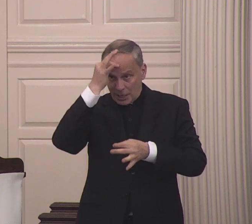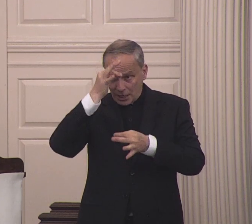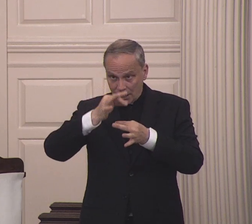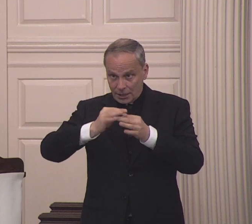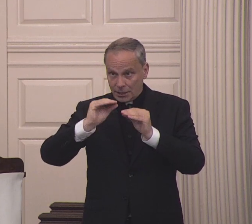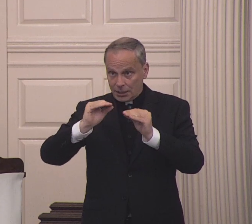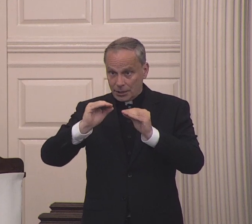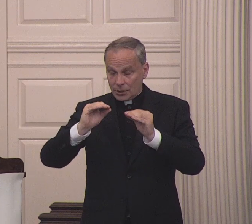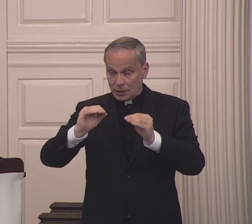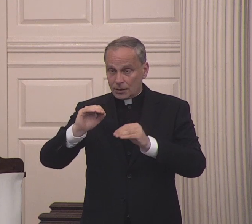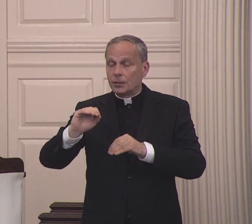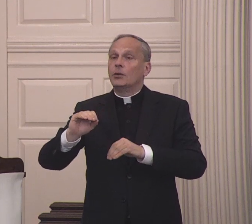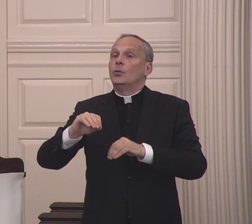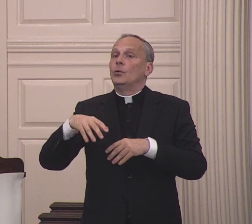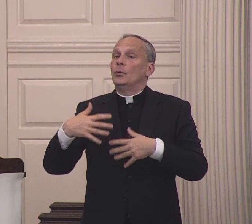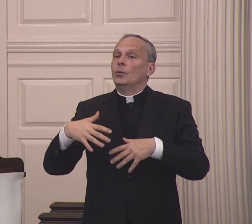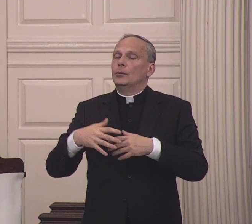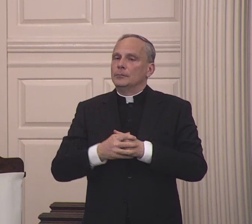faith.